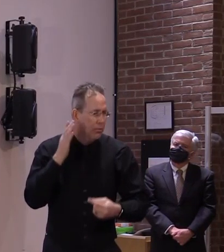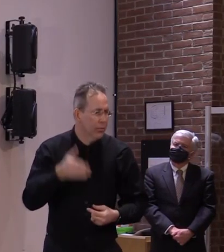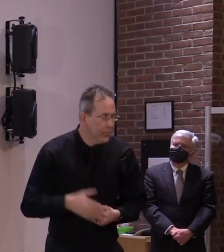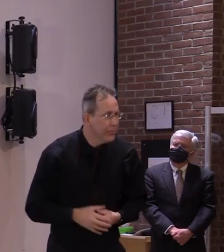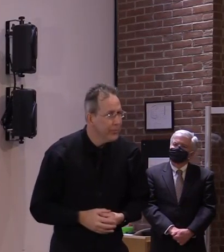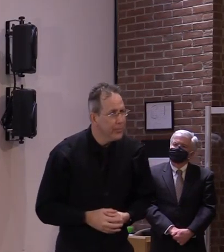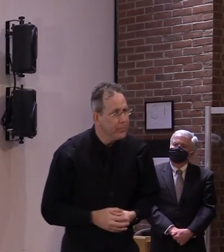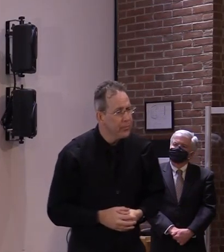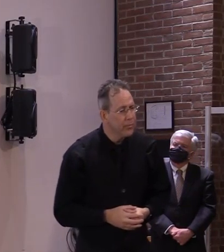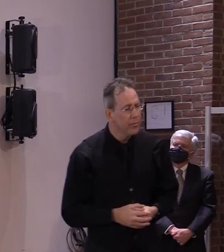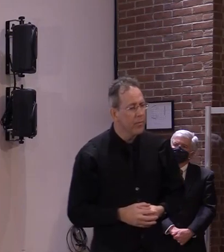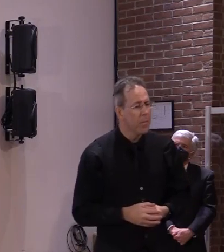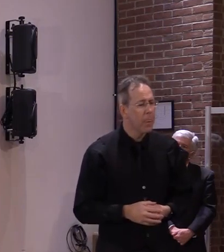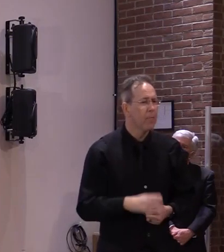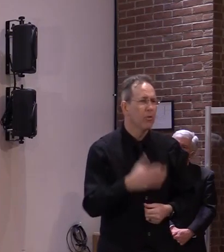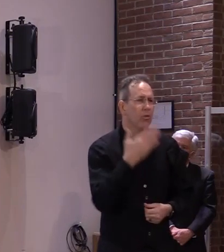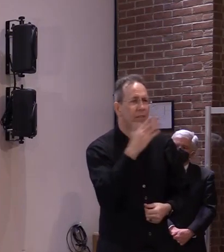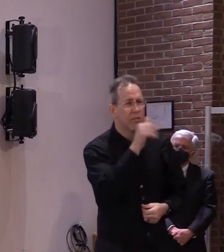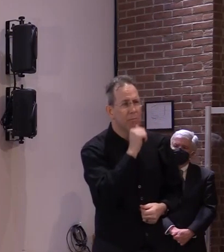enough appointments for all.